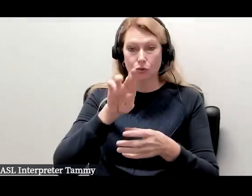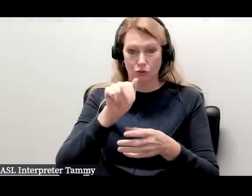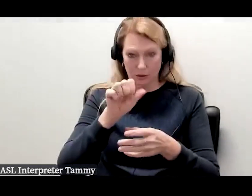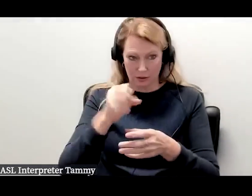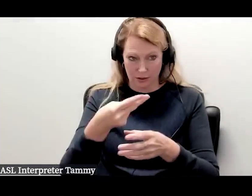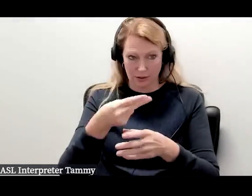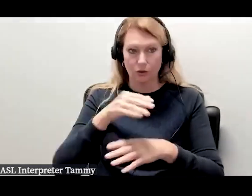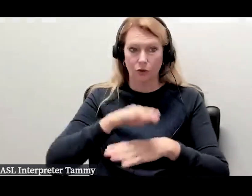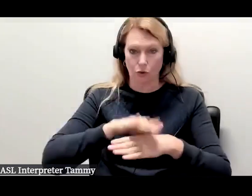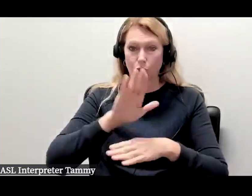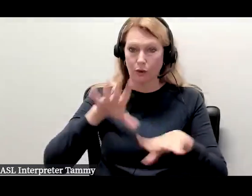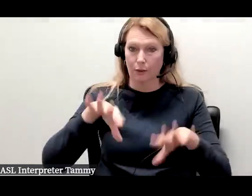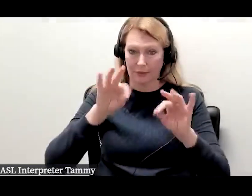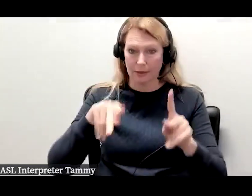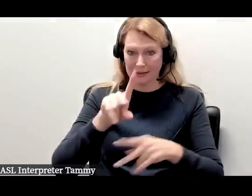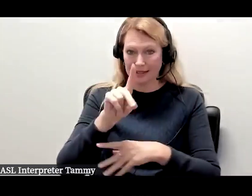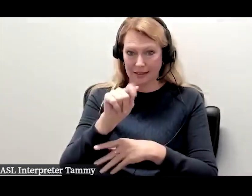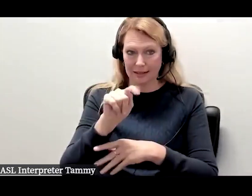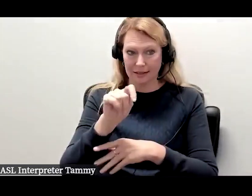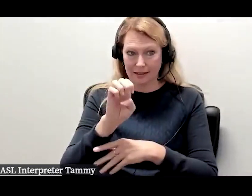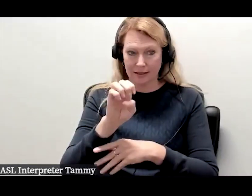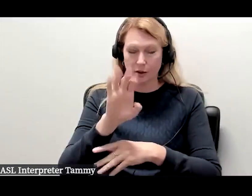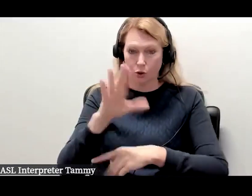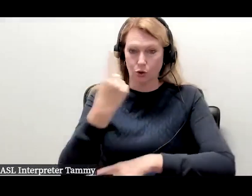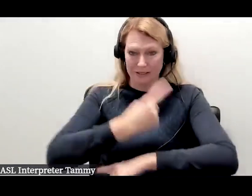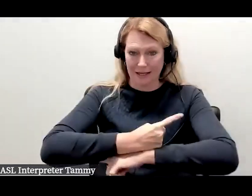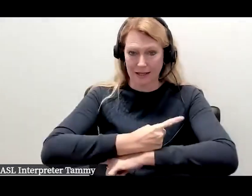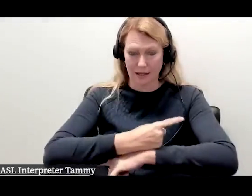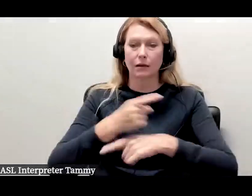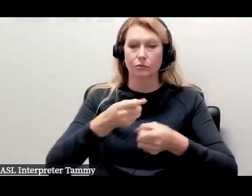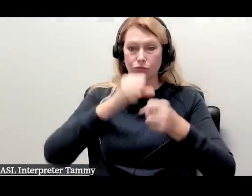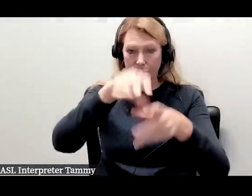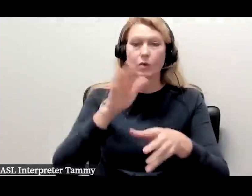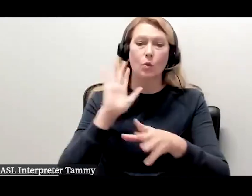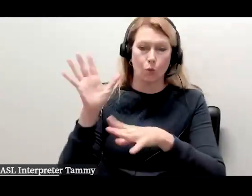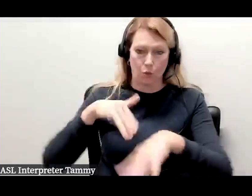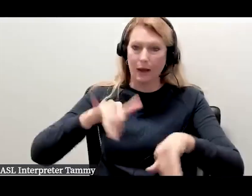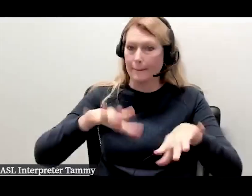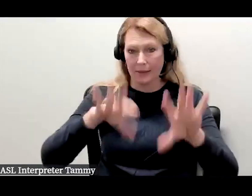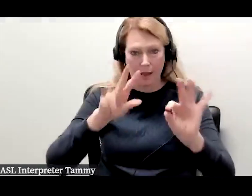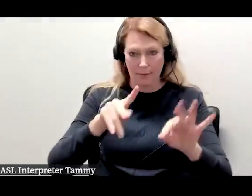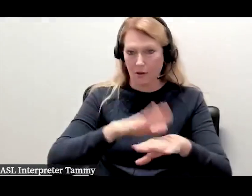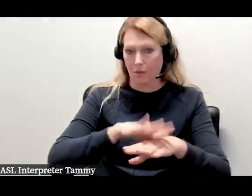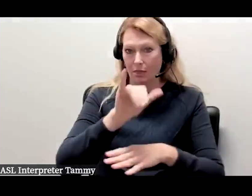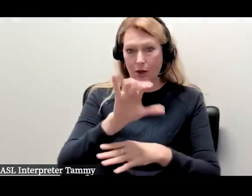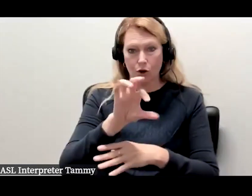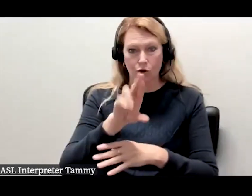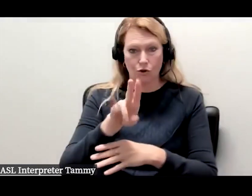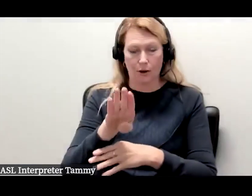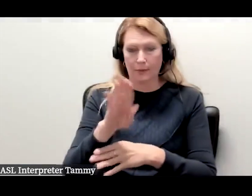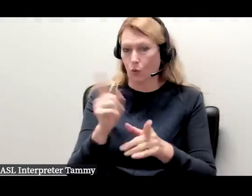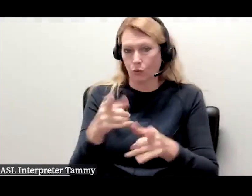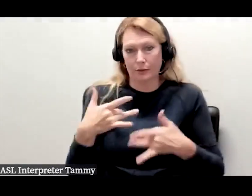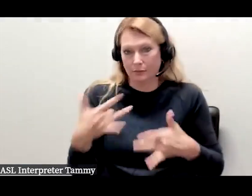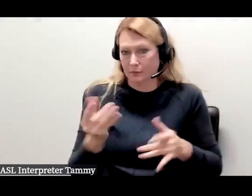on your pickup day, and they will pick it up off the curb or wherever it is usually placed. Wherever you